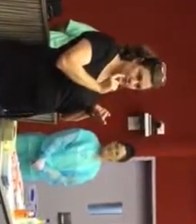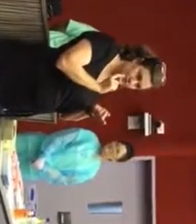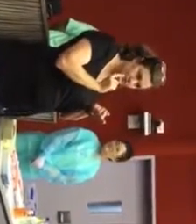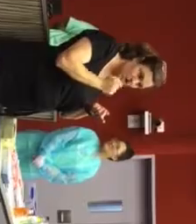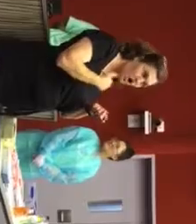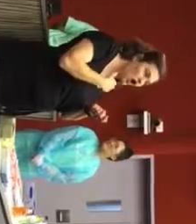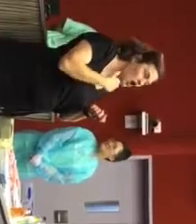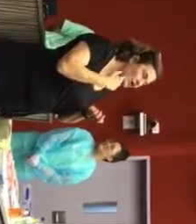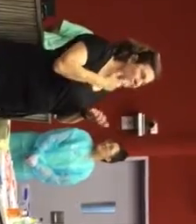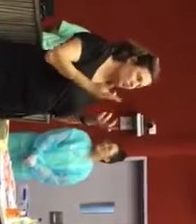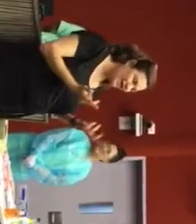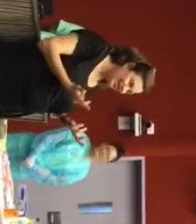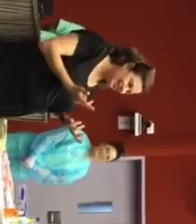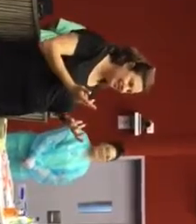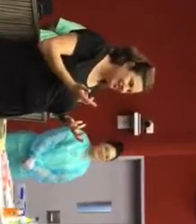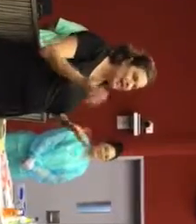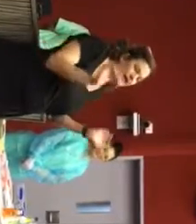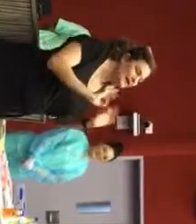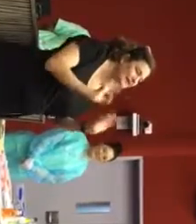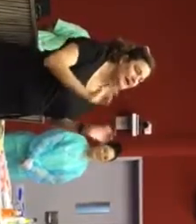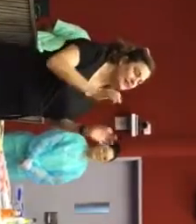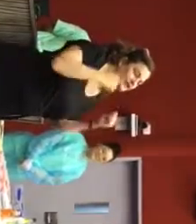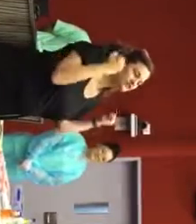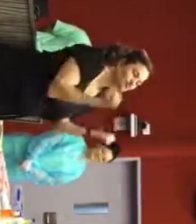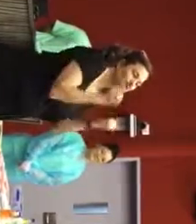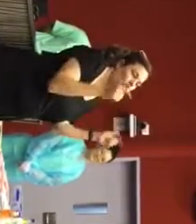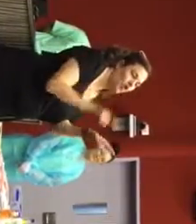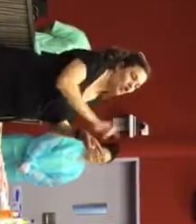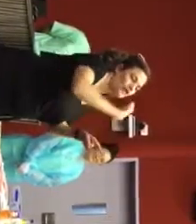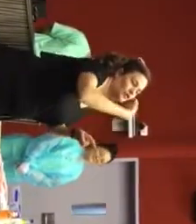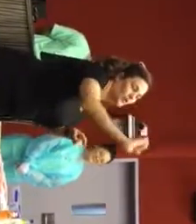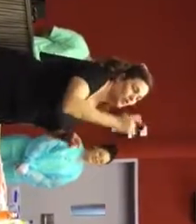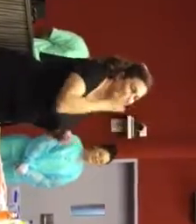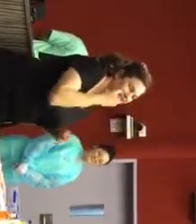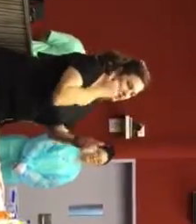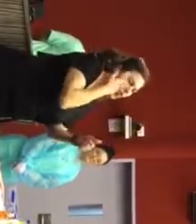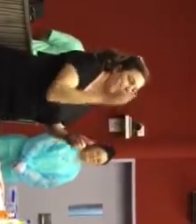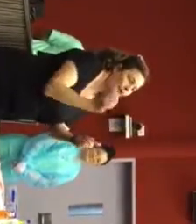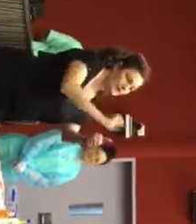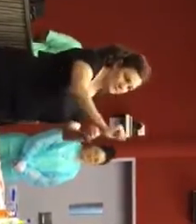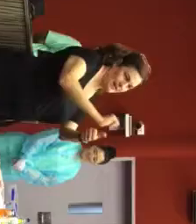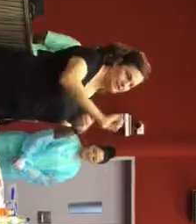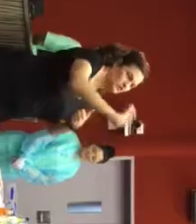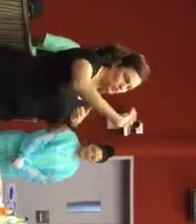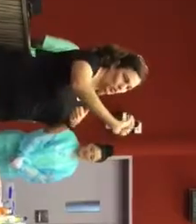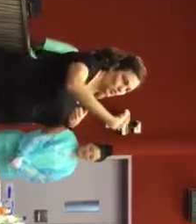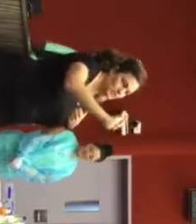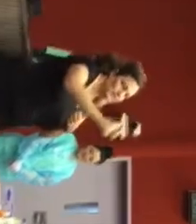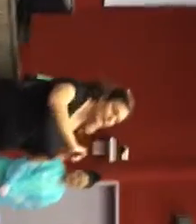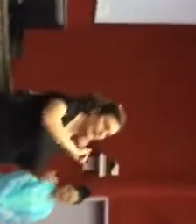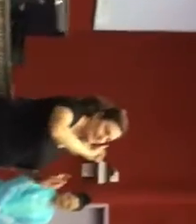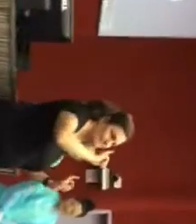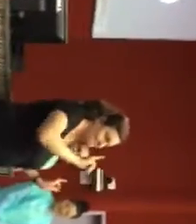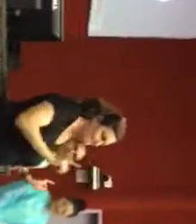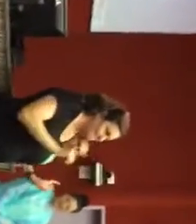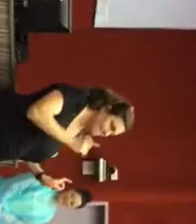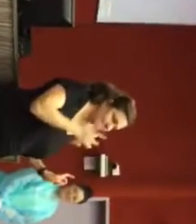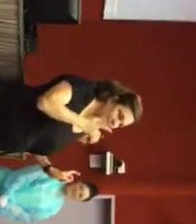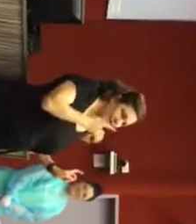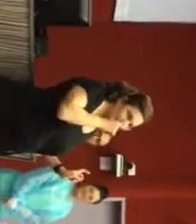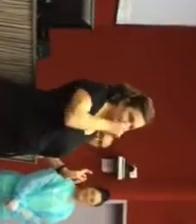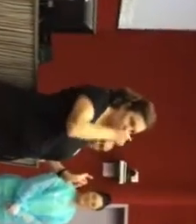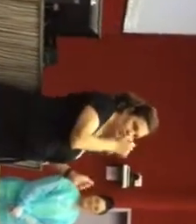because nothing is going to be as strong as the original teeth. So if you can get the denture